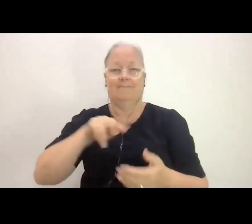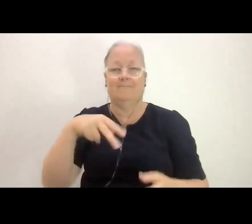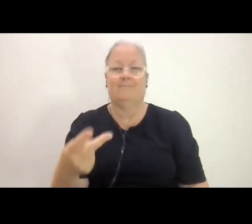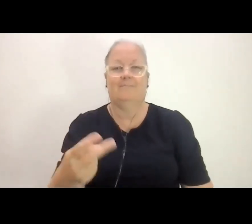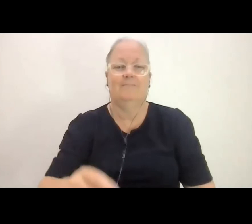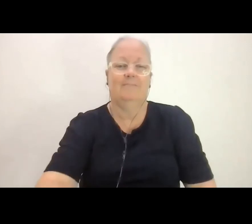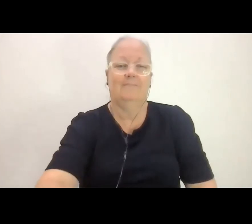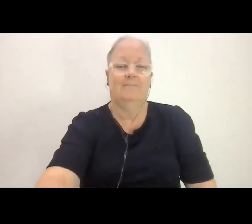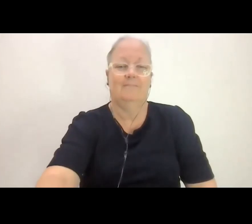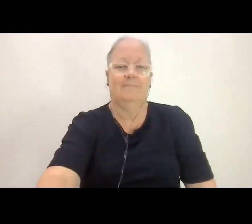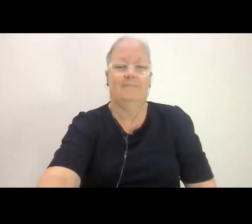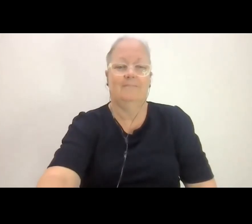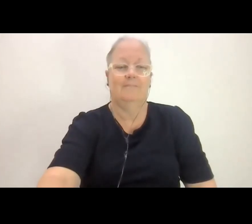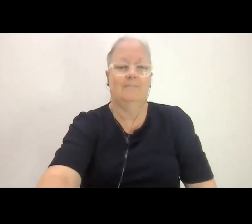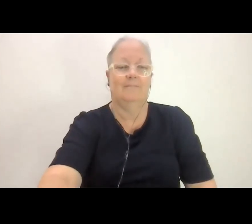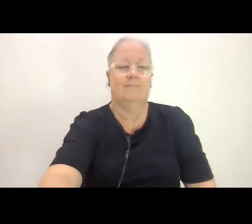Unfortunately, Japan hasn't really,